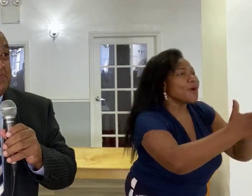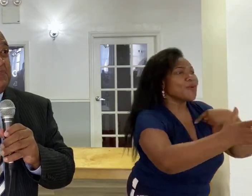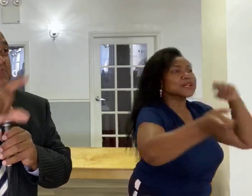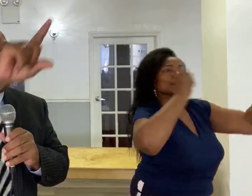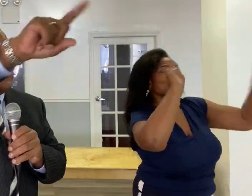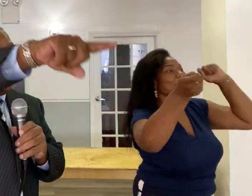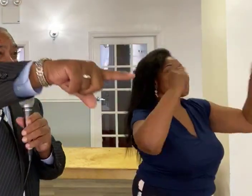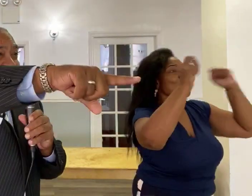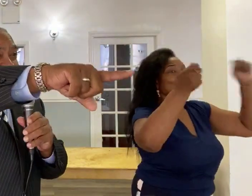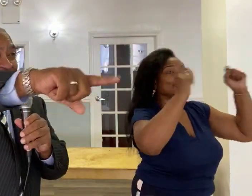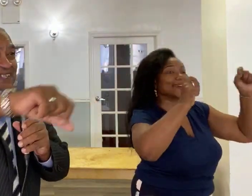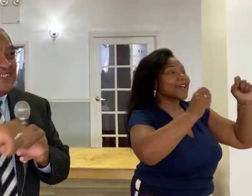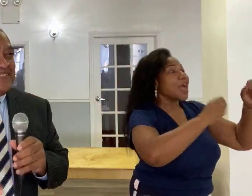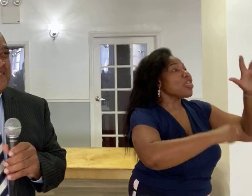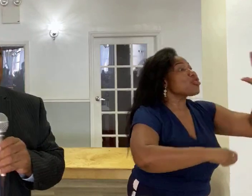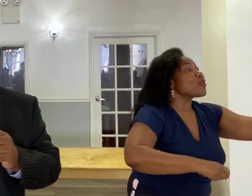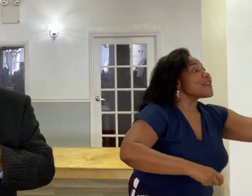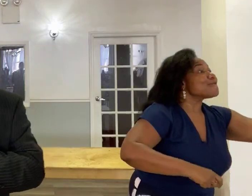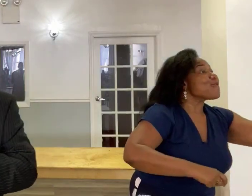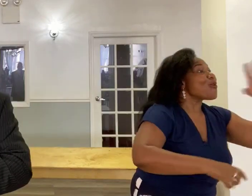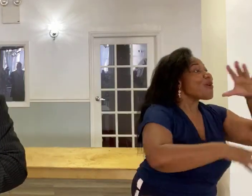marriage.